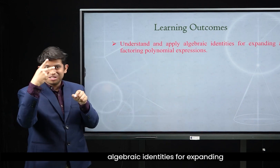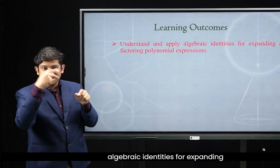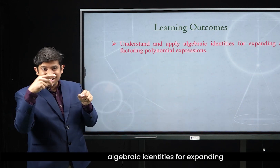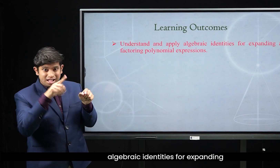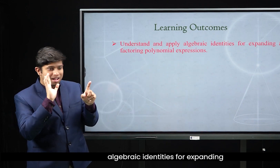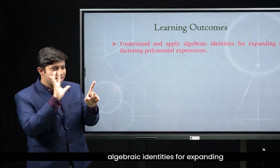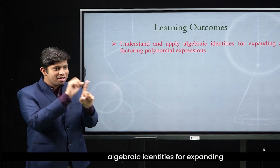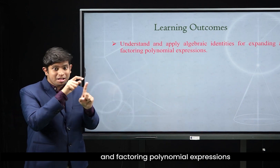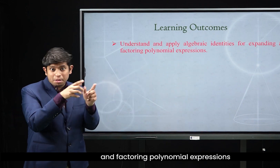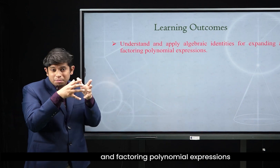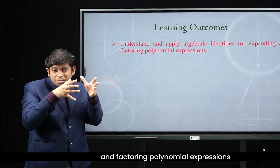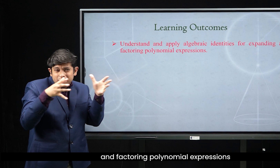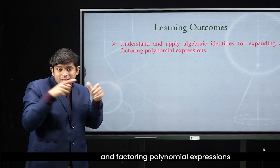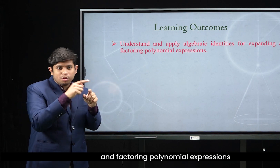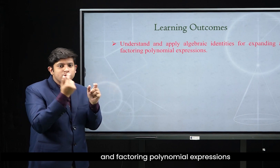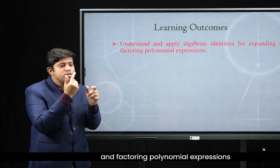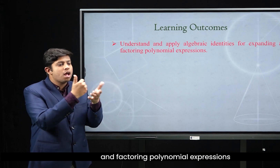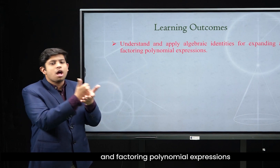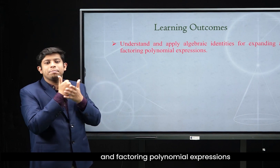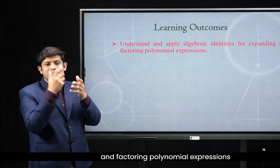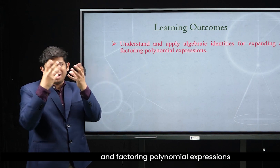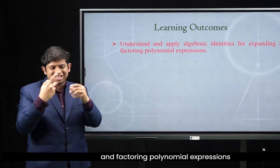for expanding and factoring polynomial expressions.